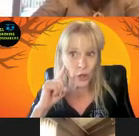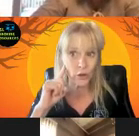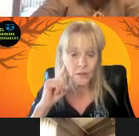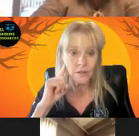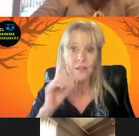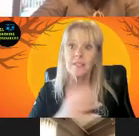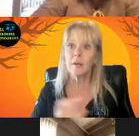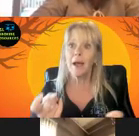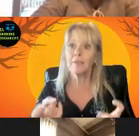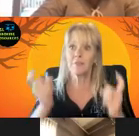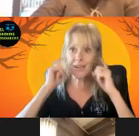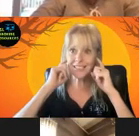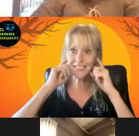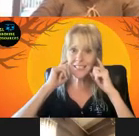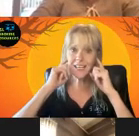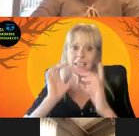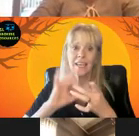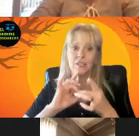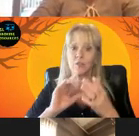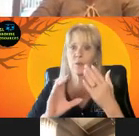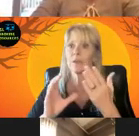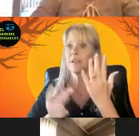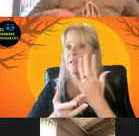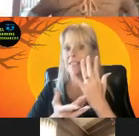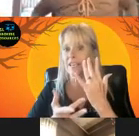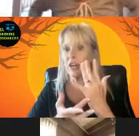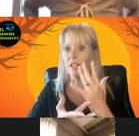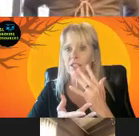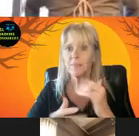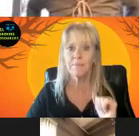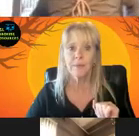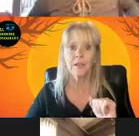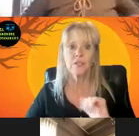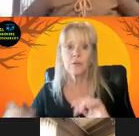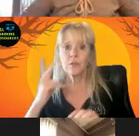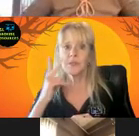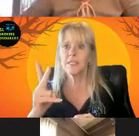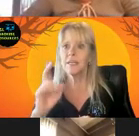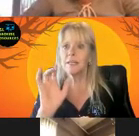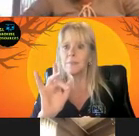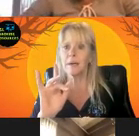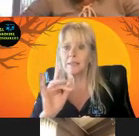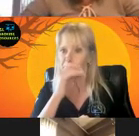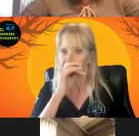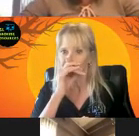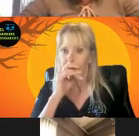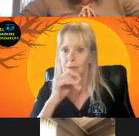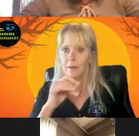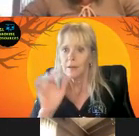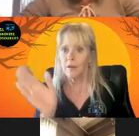can hear. Some have devices that connect to the technology. So do you see the